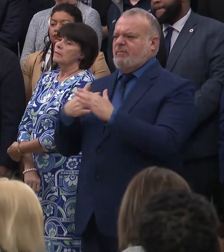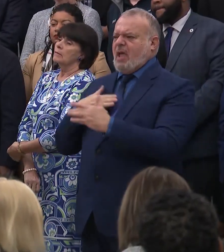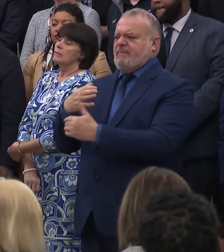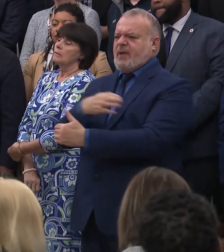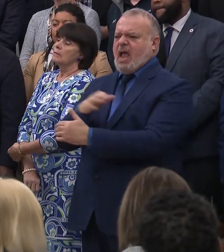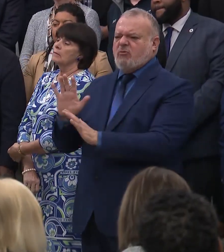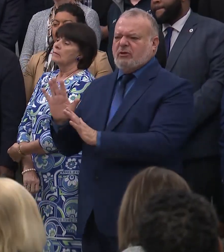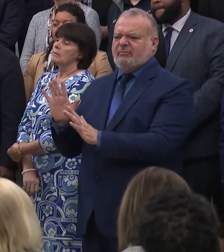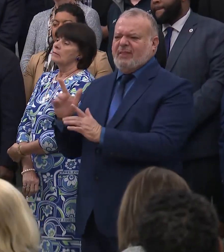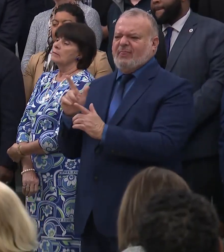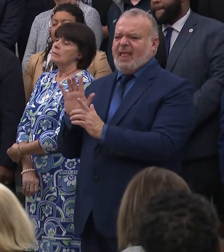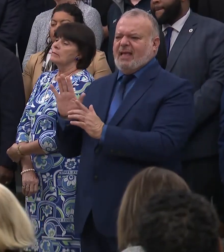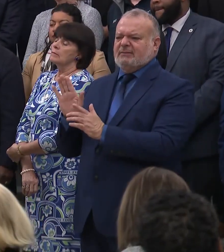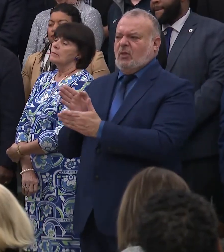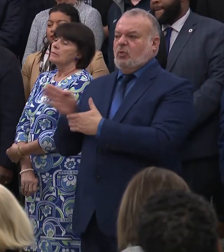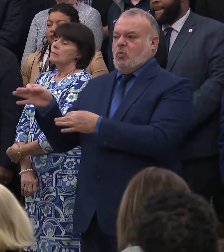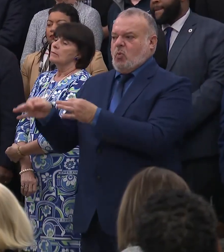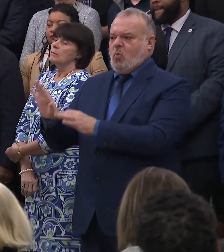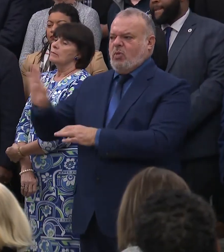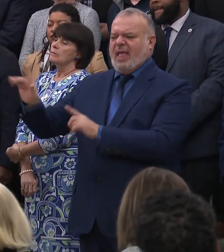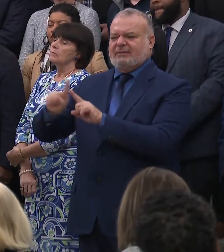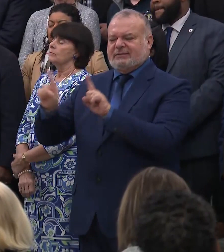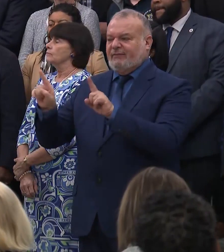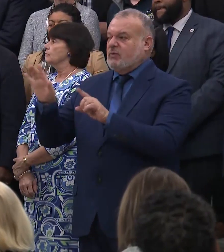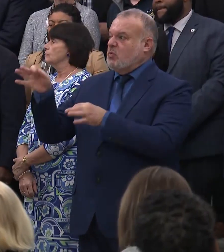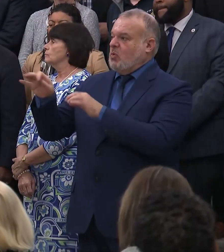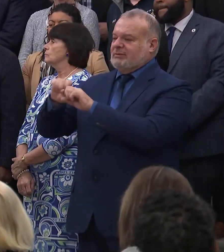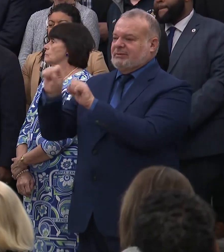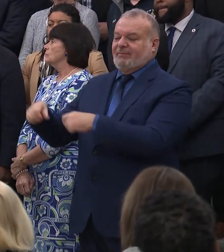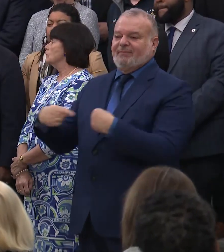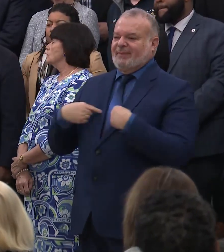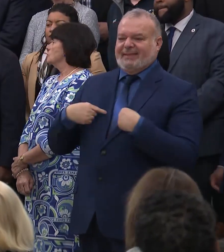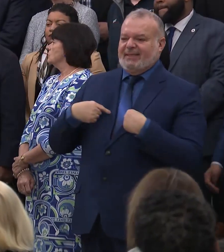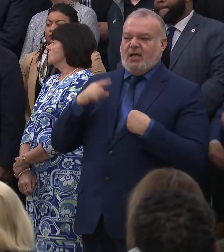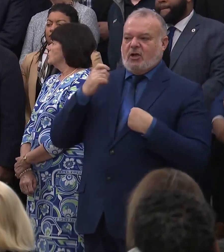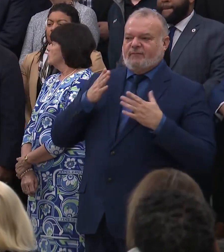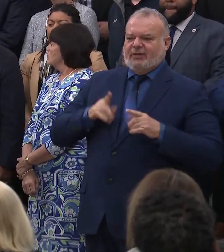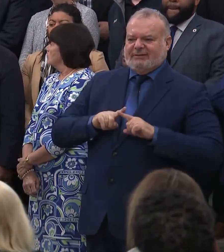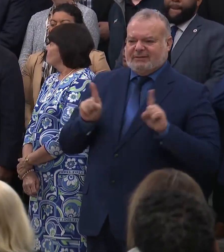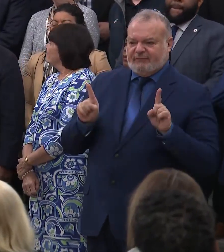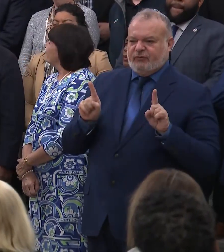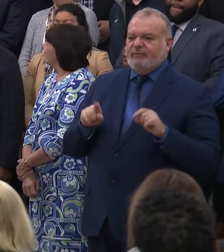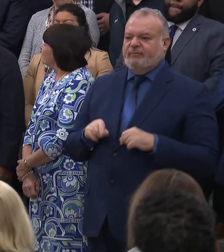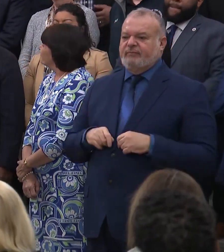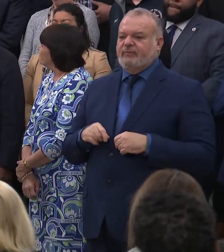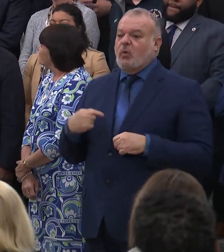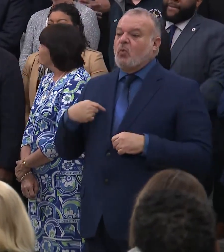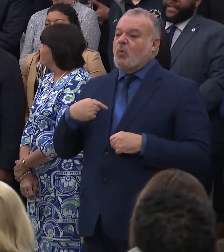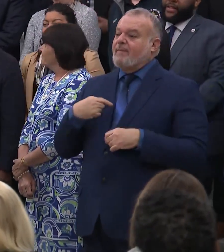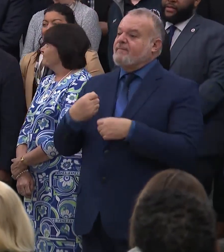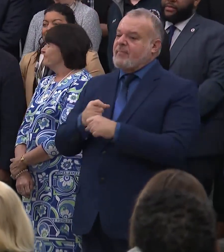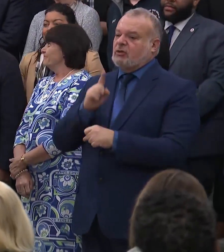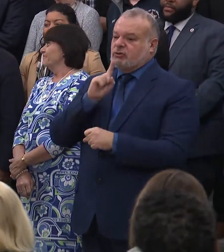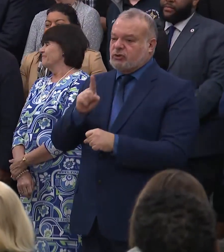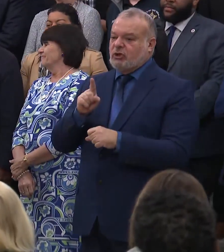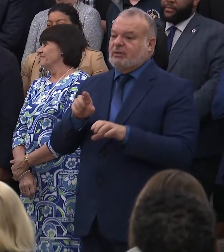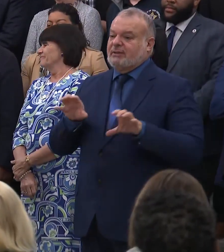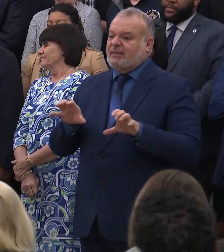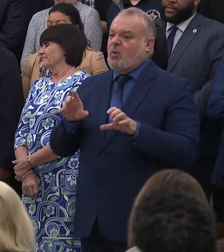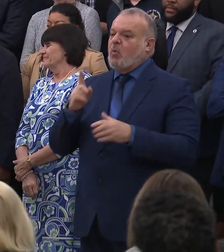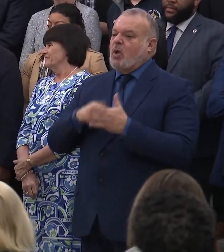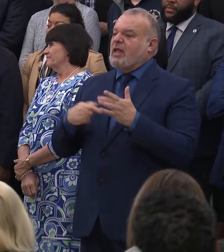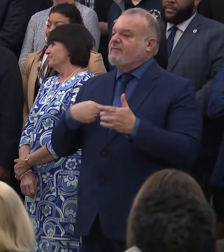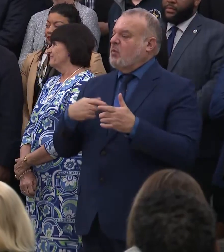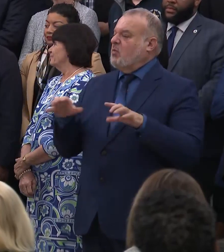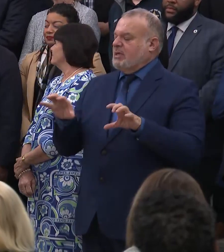that is something through the courts. But in the meantime, we saw fit to make sure that we were doing everything we could in terms of executing on